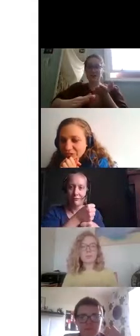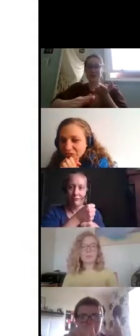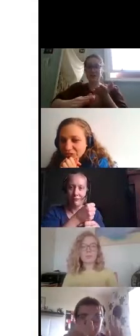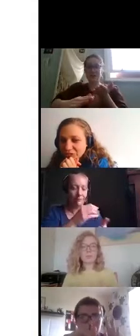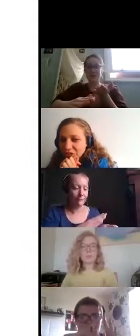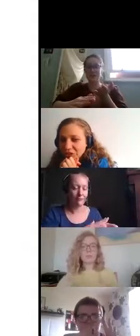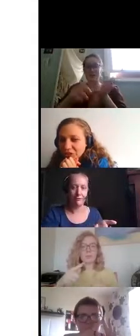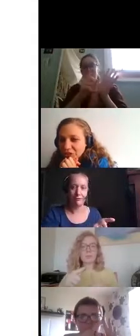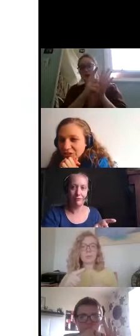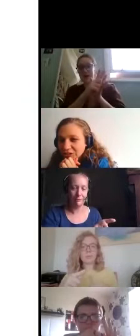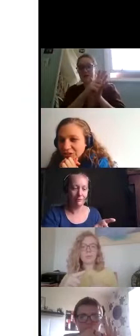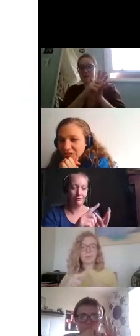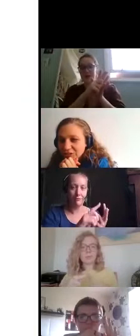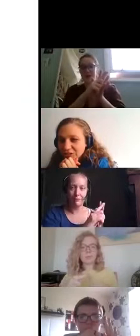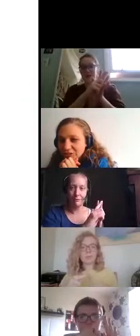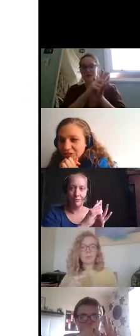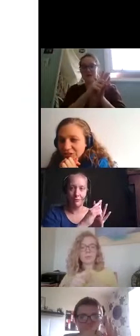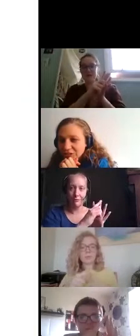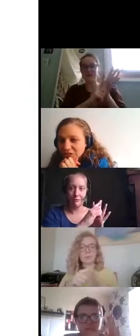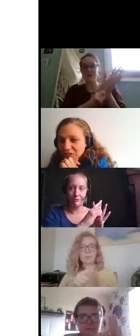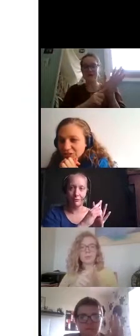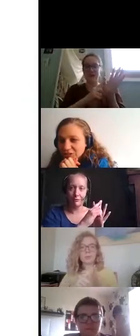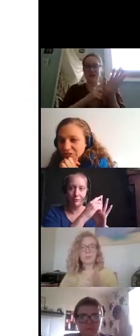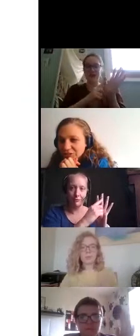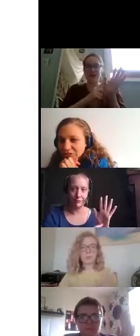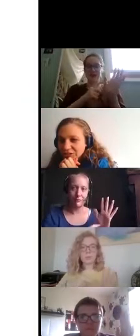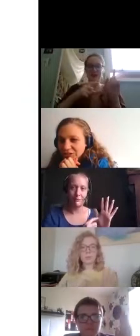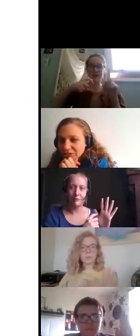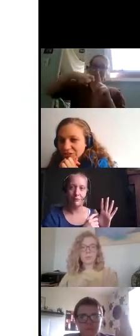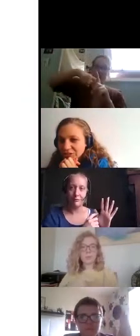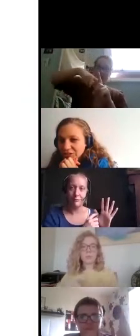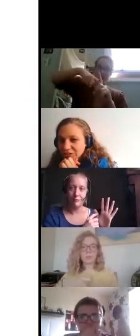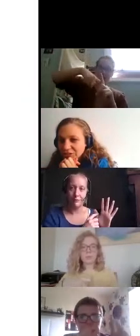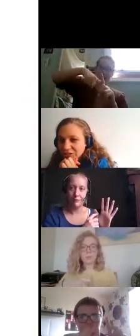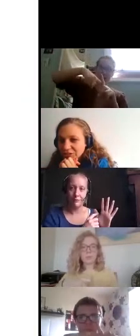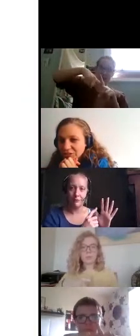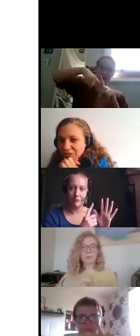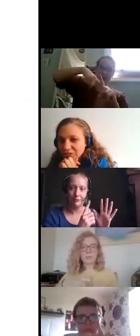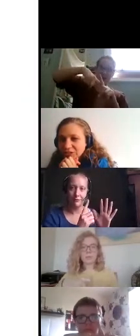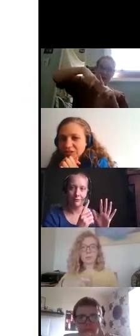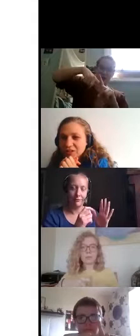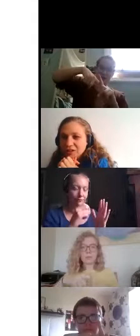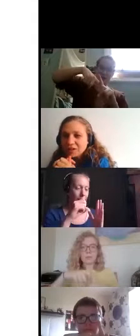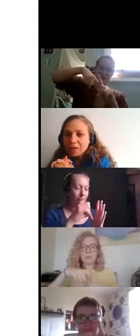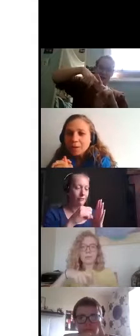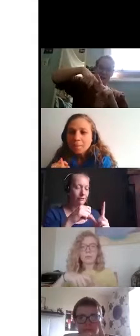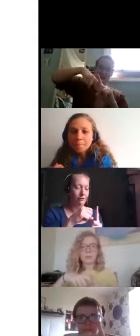H, I for the vowel, J, K, that little